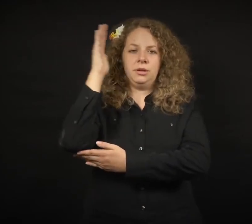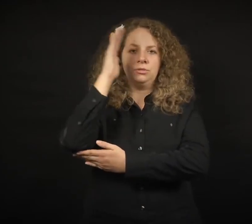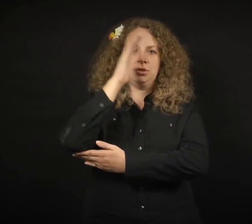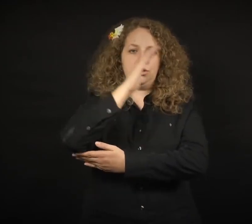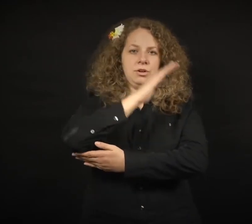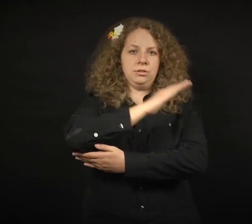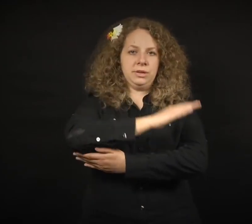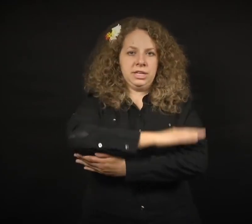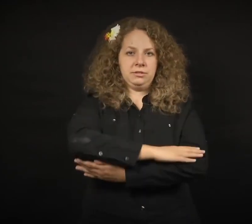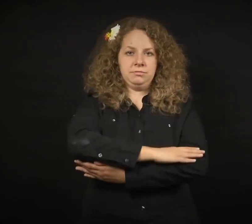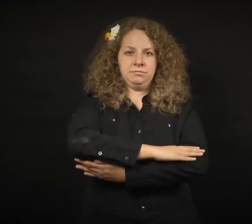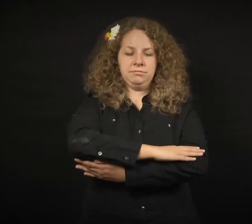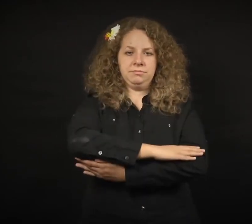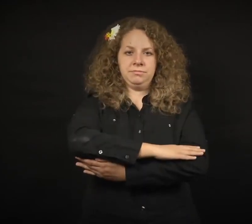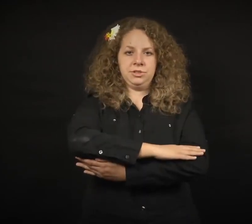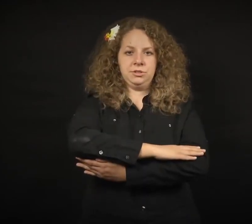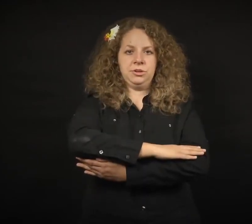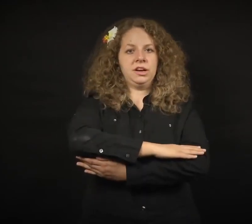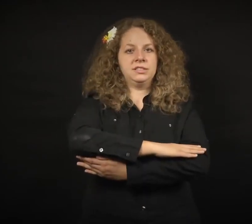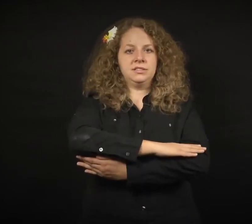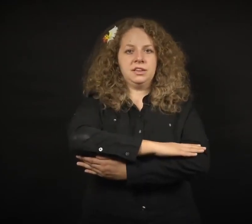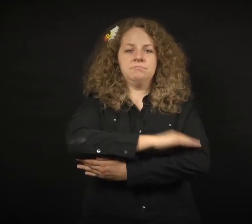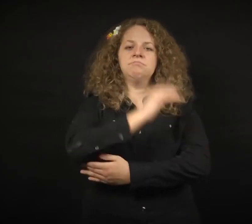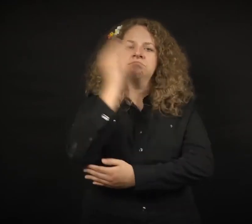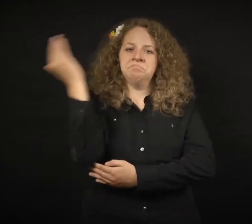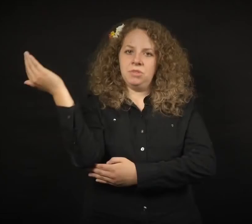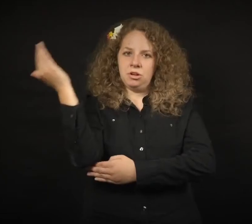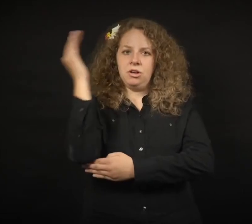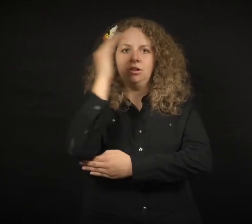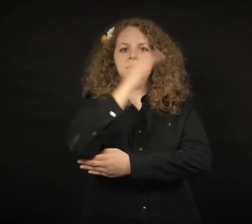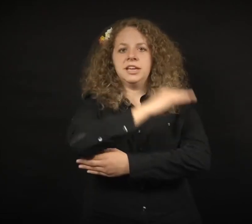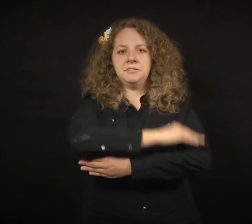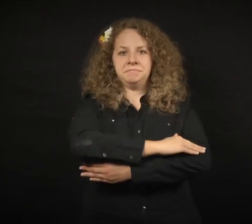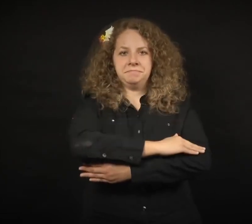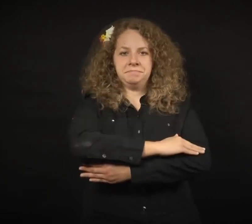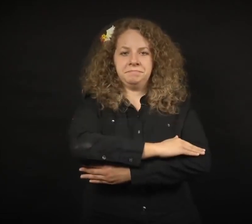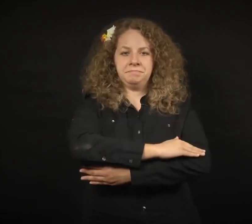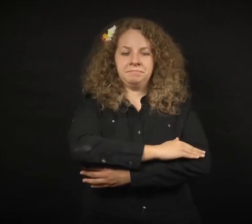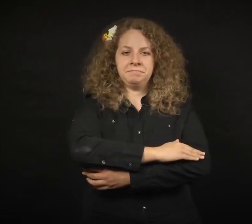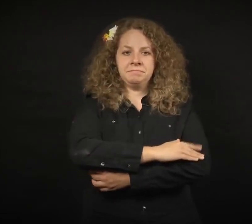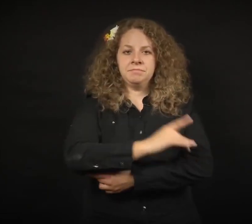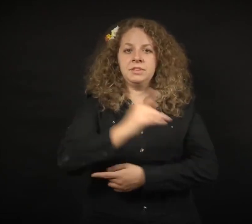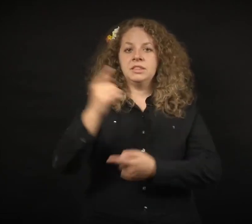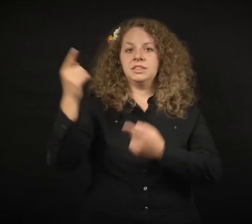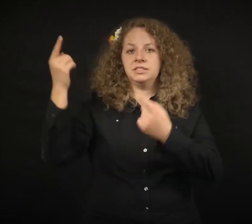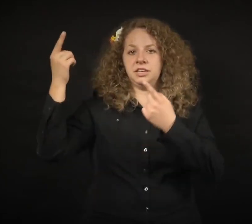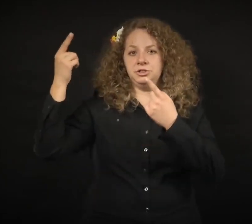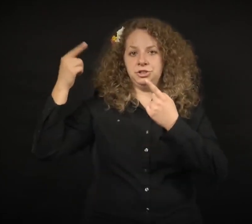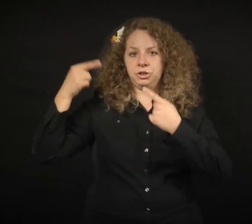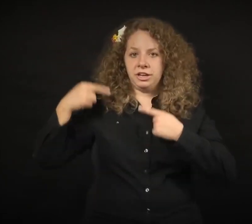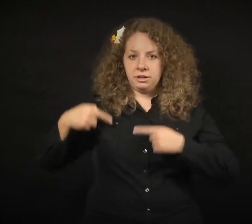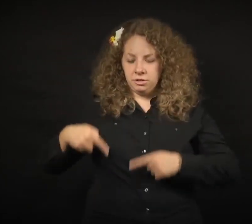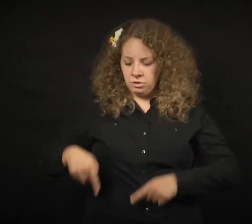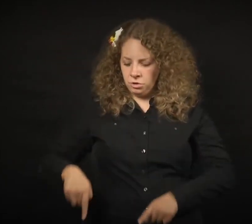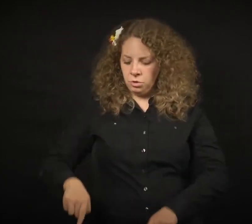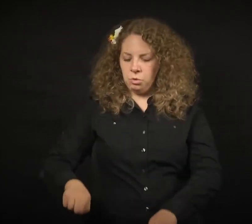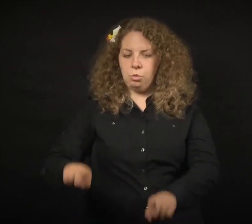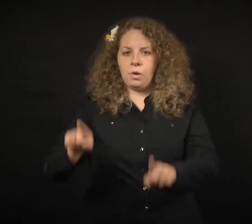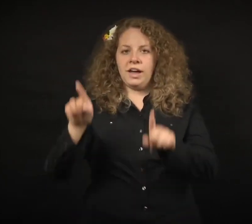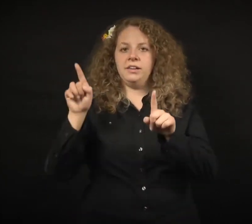goes all the way down to the horizon line, all day. The sign during,